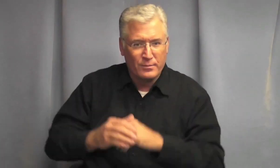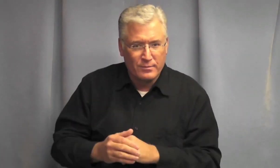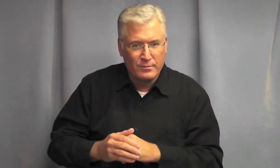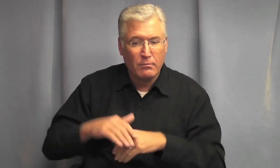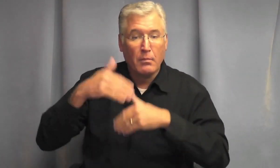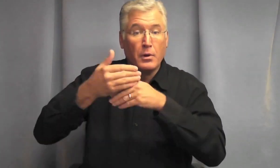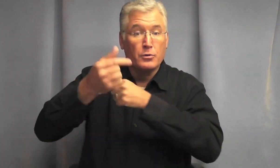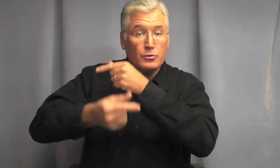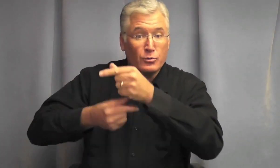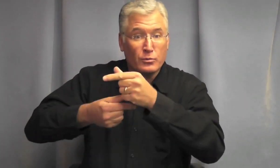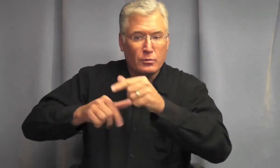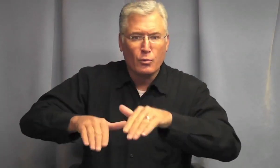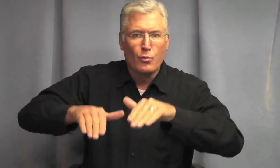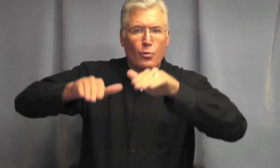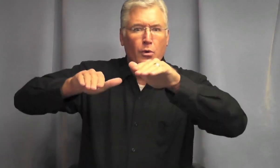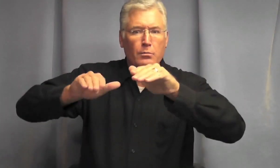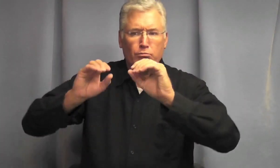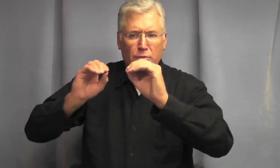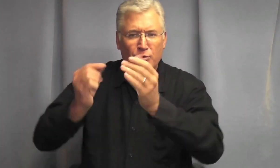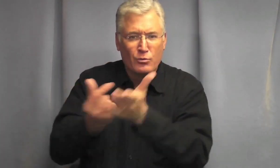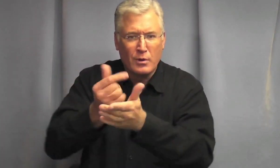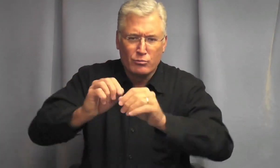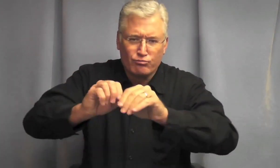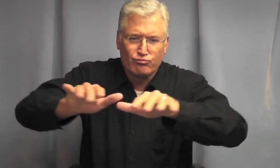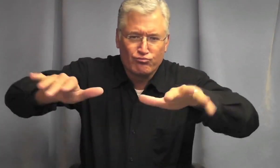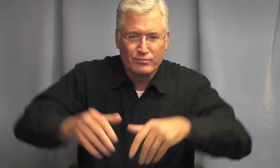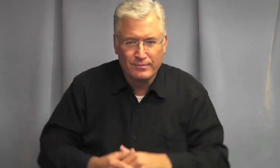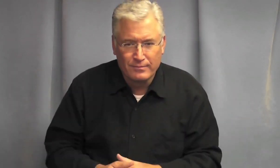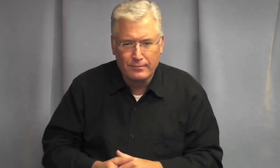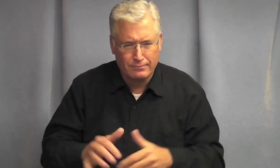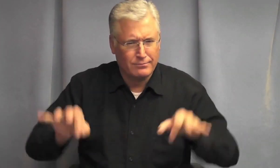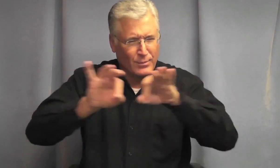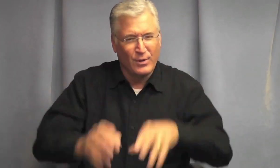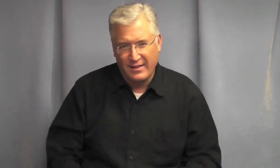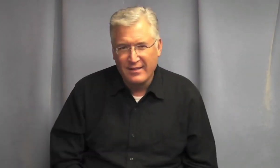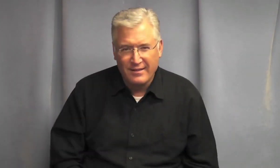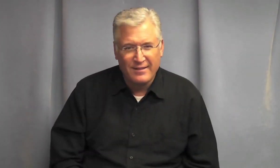the teaching of our children and through the generations to our grandchildren. So the gospel